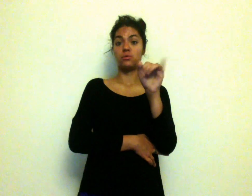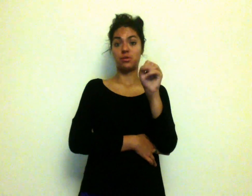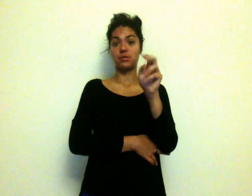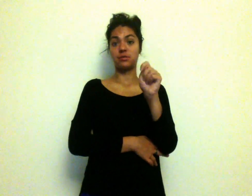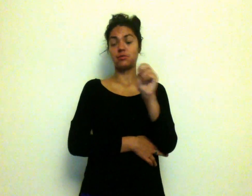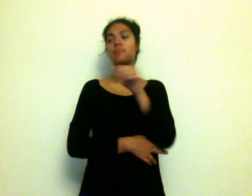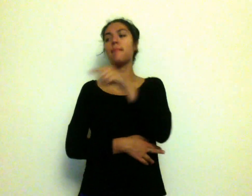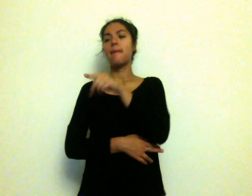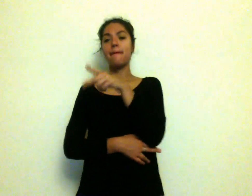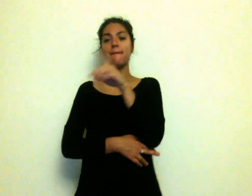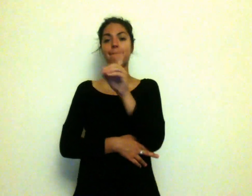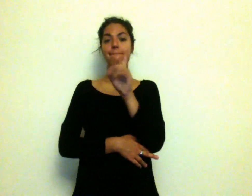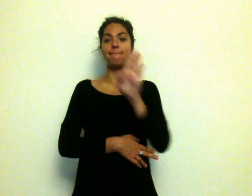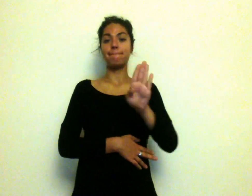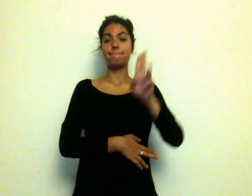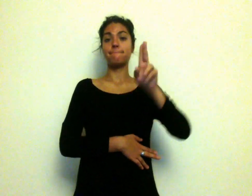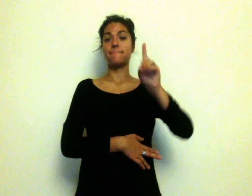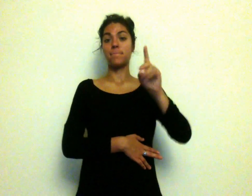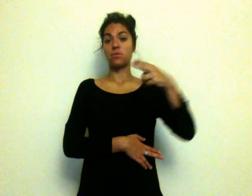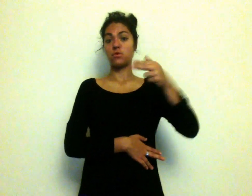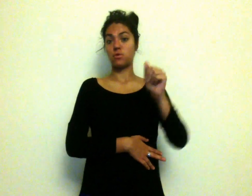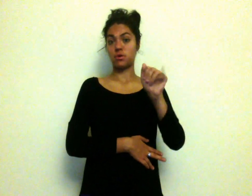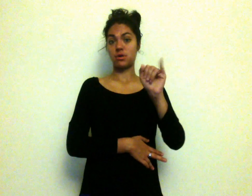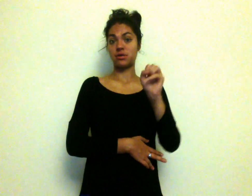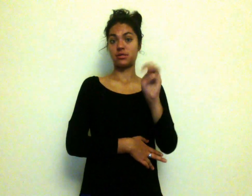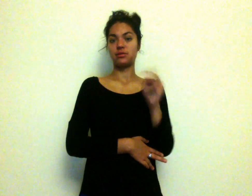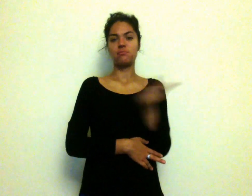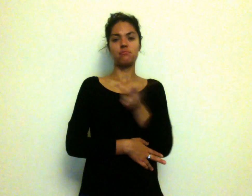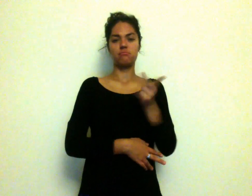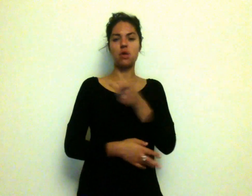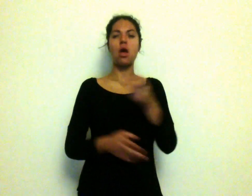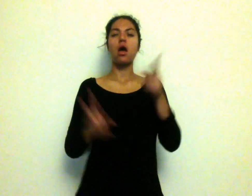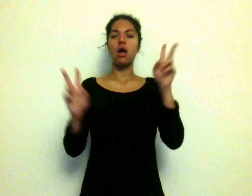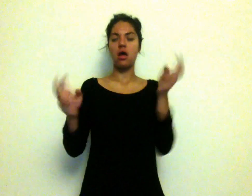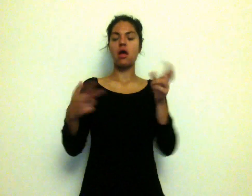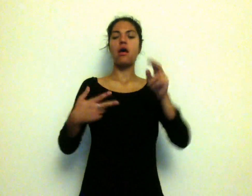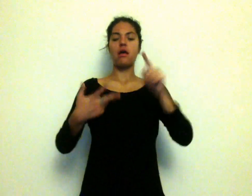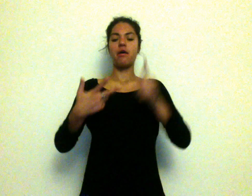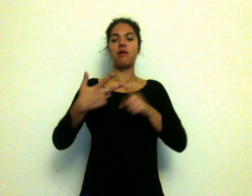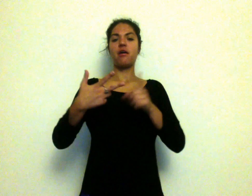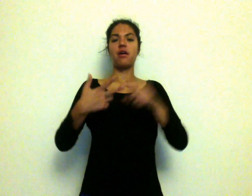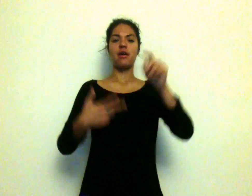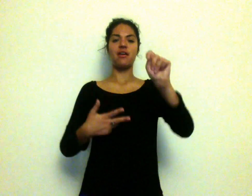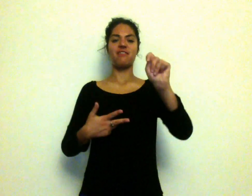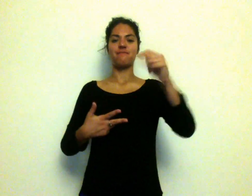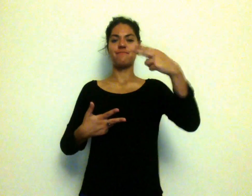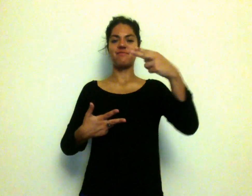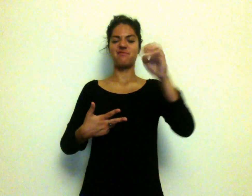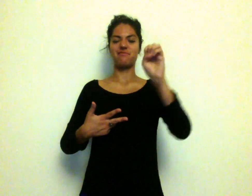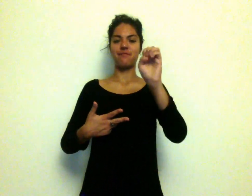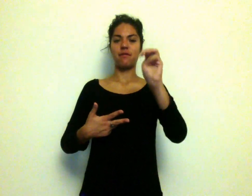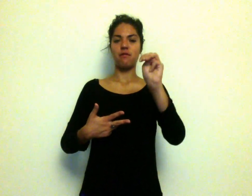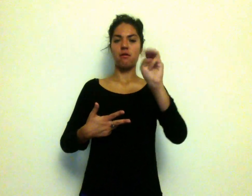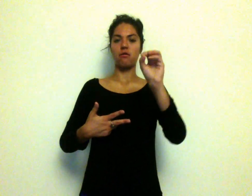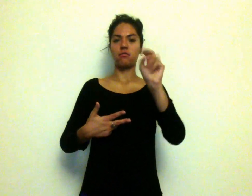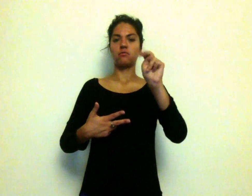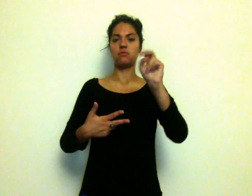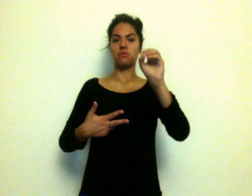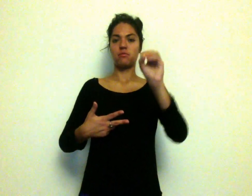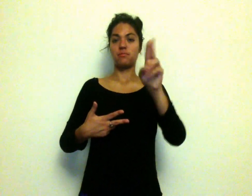today which can be rightly described as a theonomous culture. and a theonomous, theos coming from the Greek